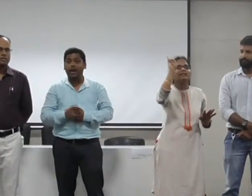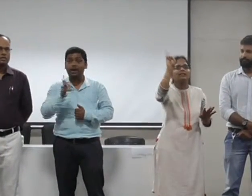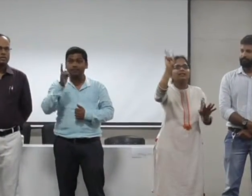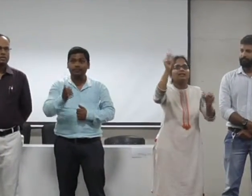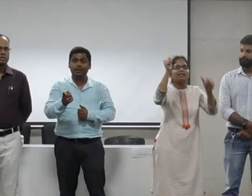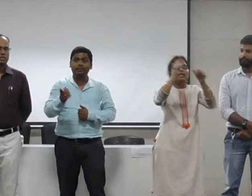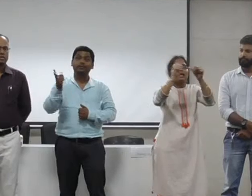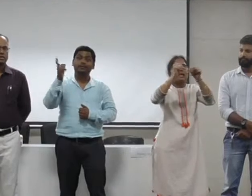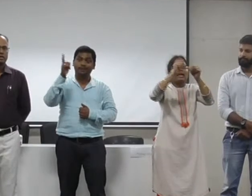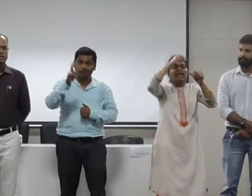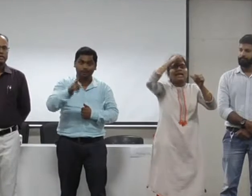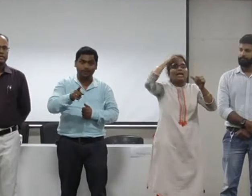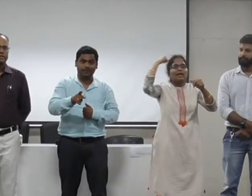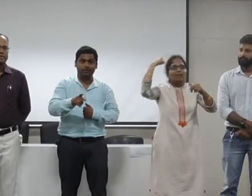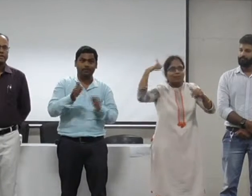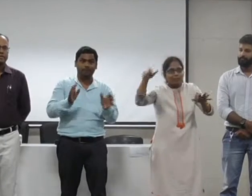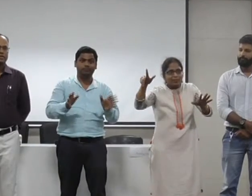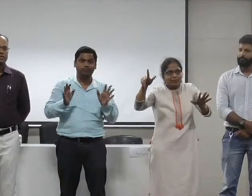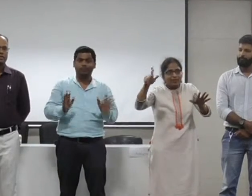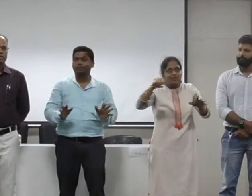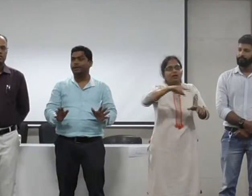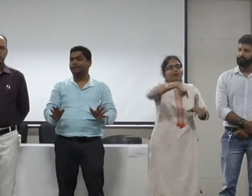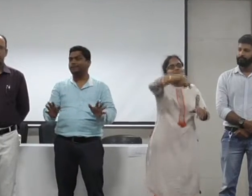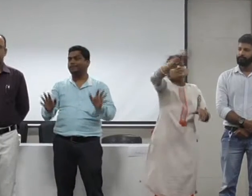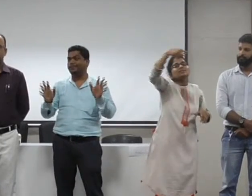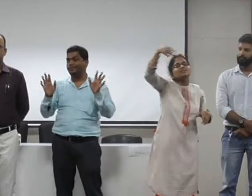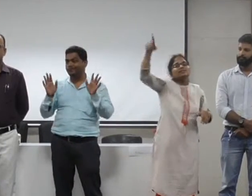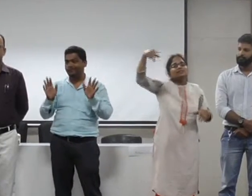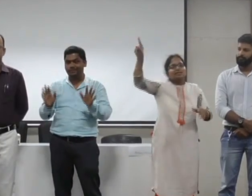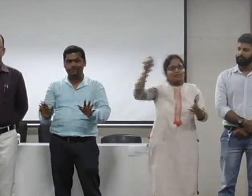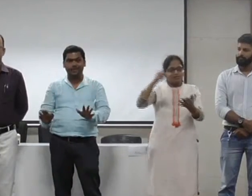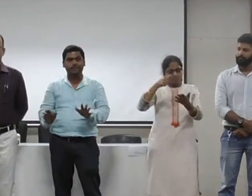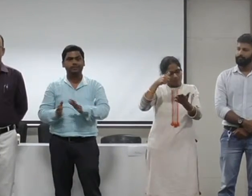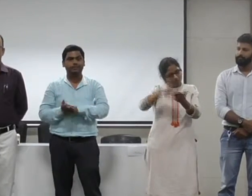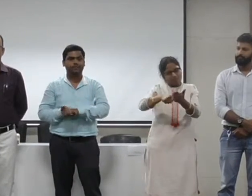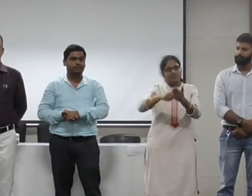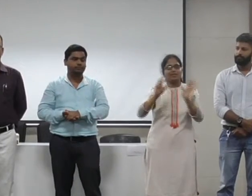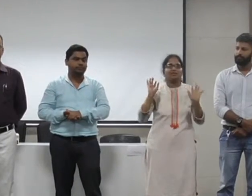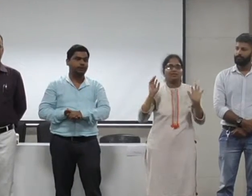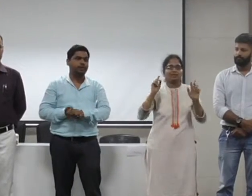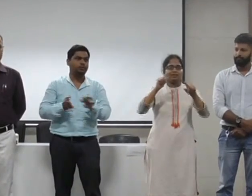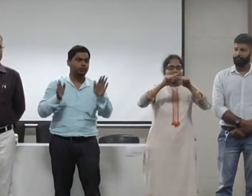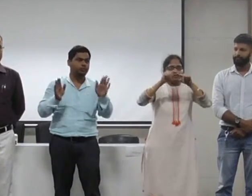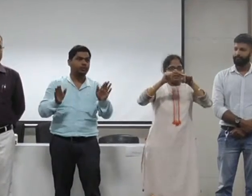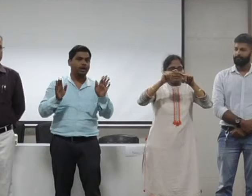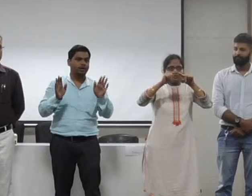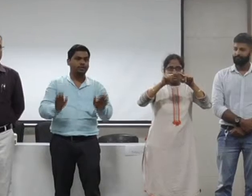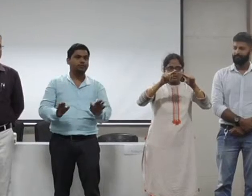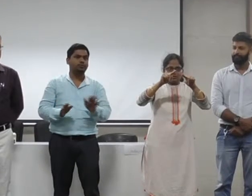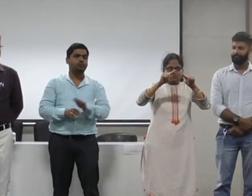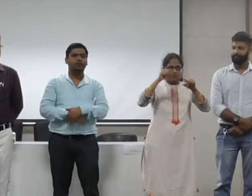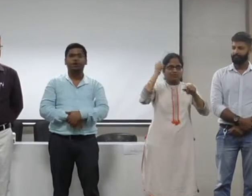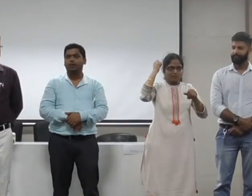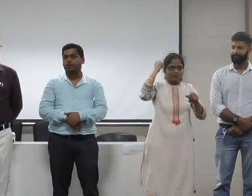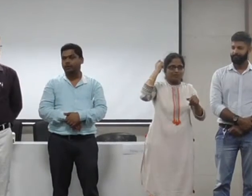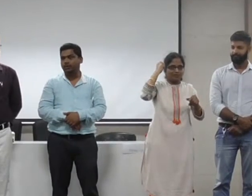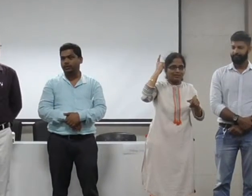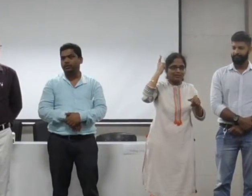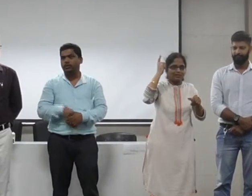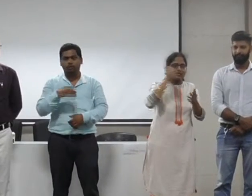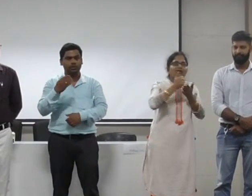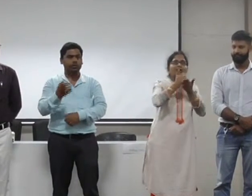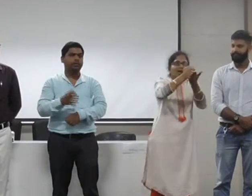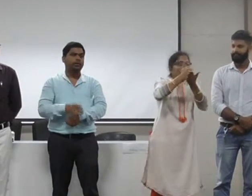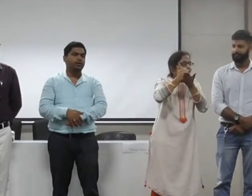April 2019 and without companion, because we hope that this training is successful and you have understood all